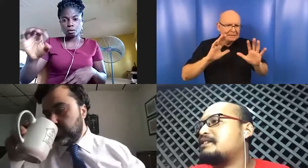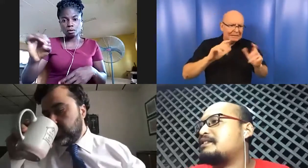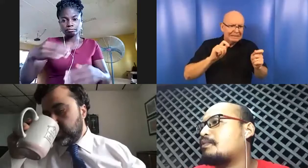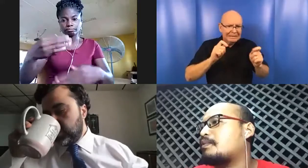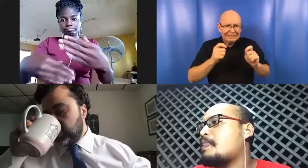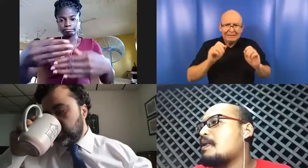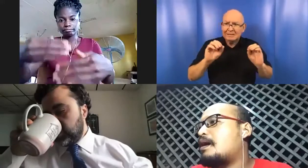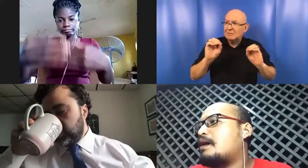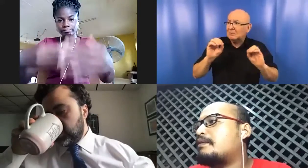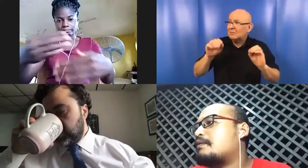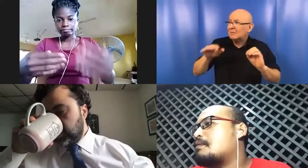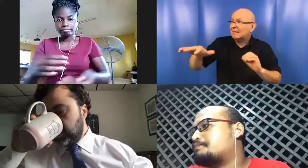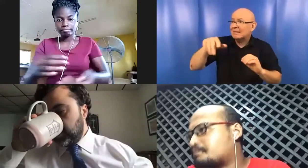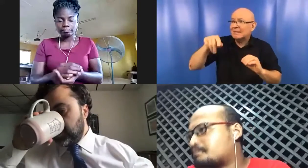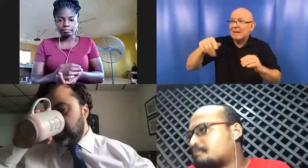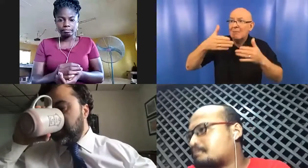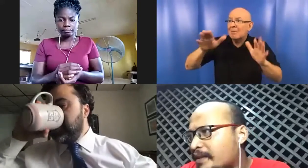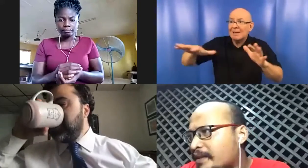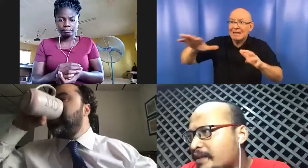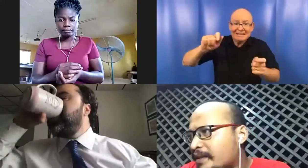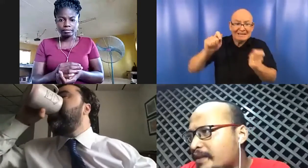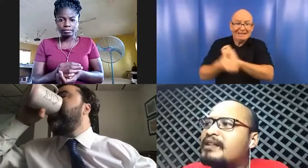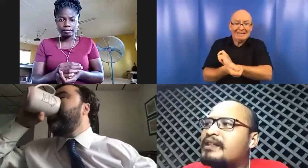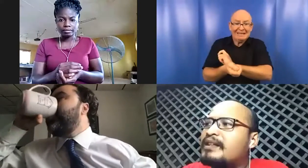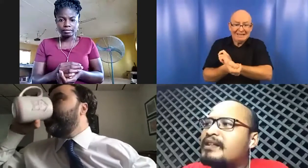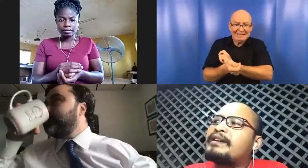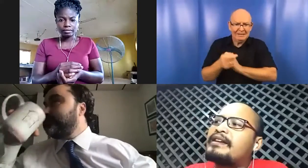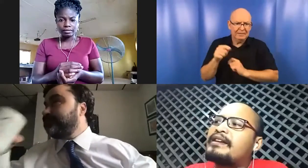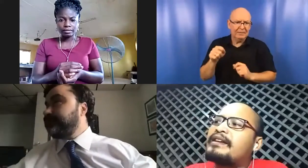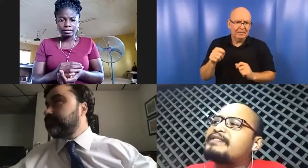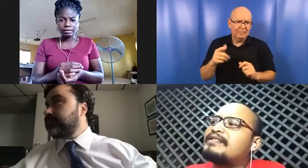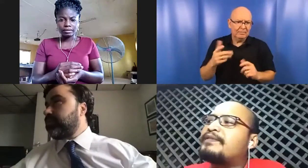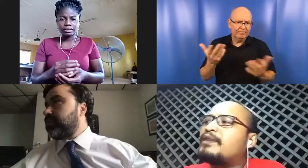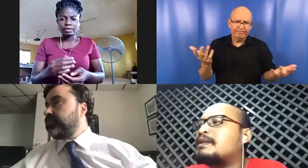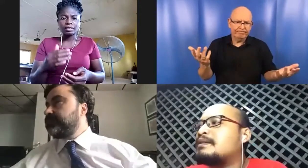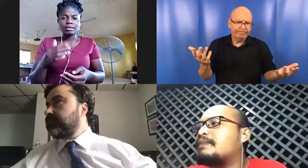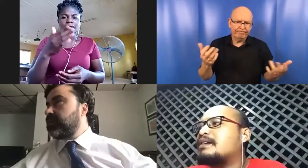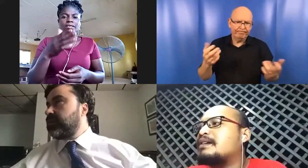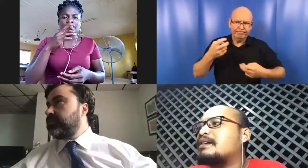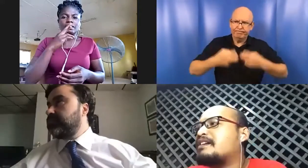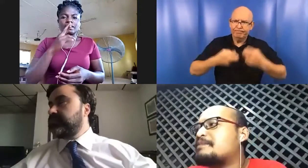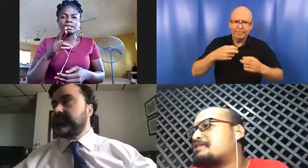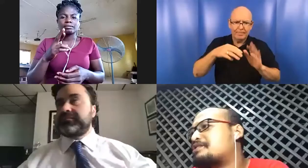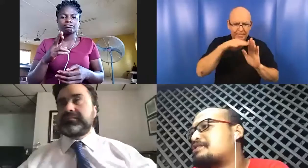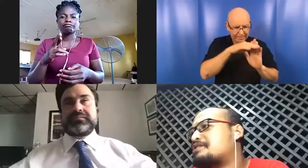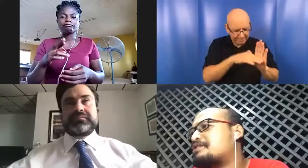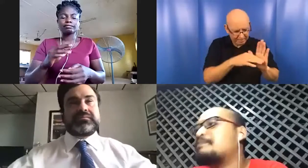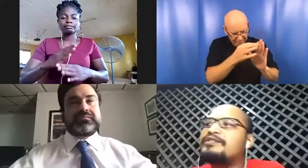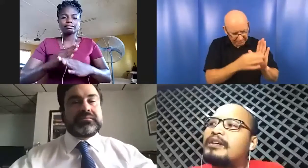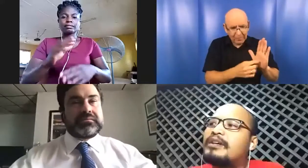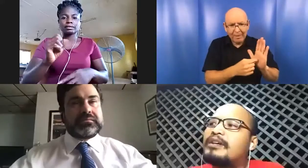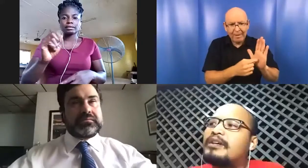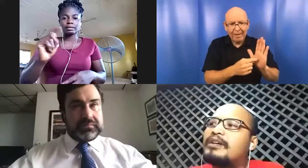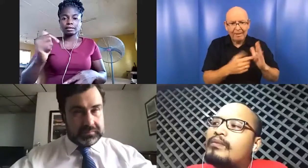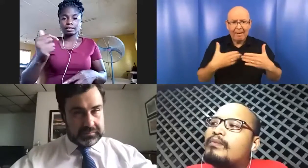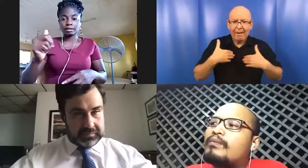facilities. And there are stagnant and regress of child development because the therapy session has been